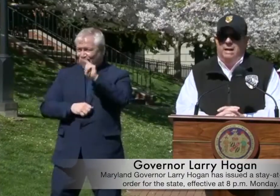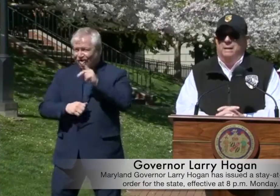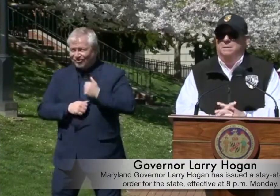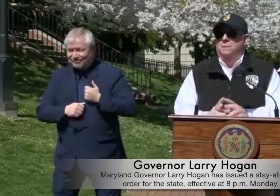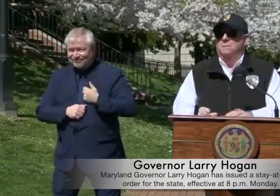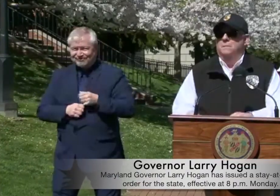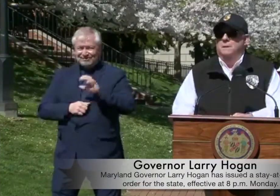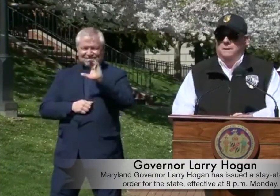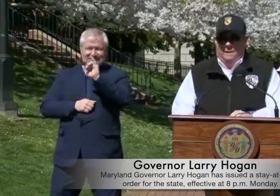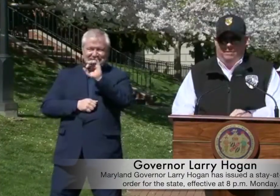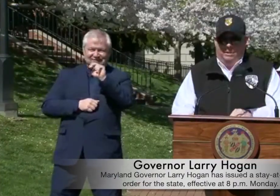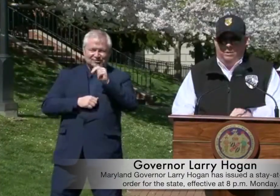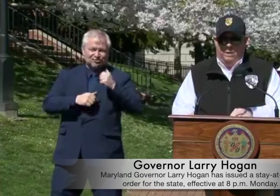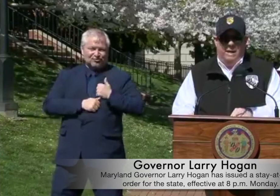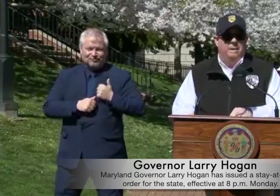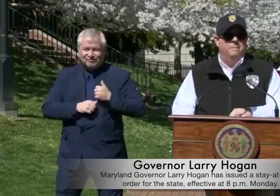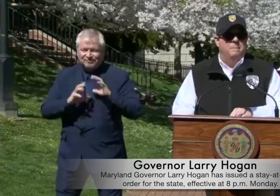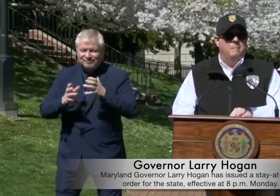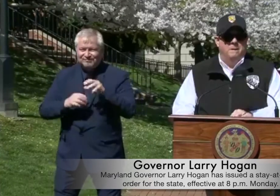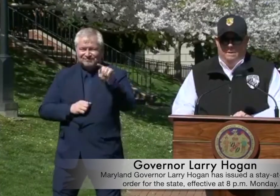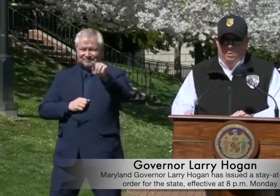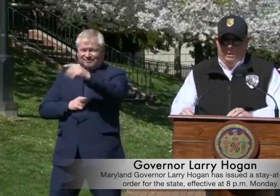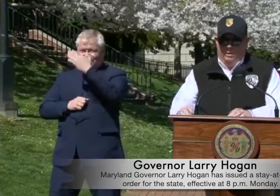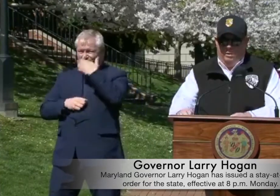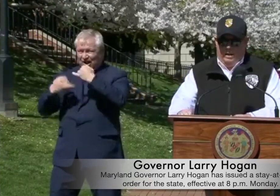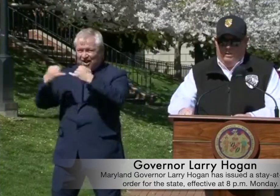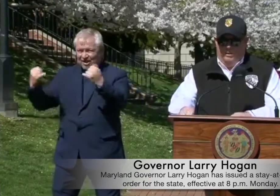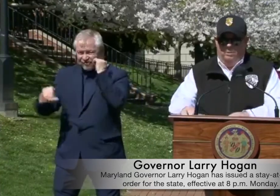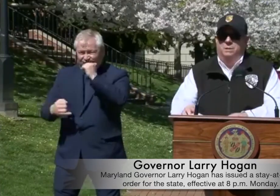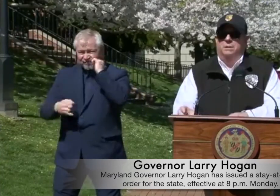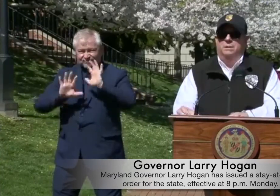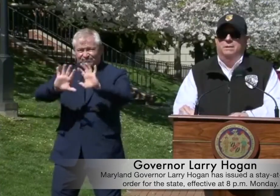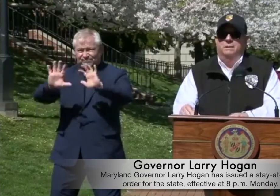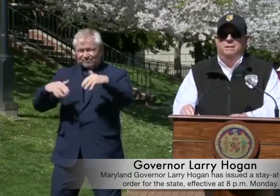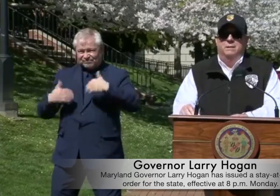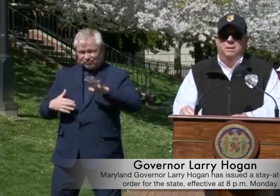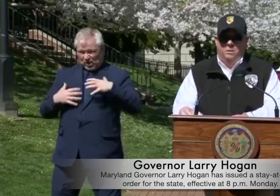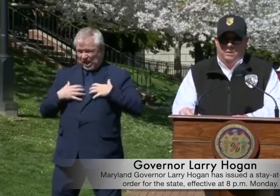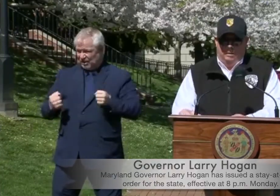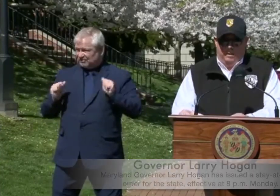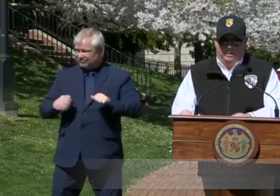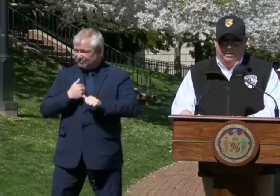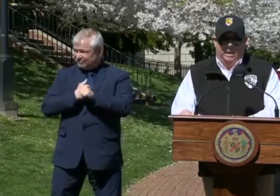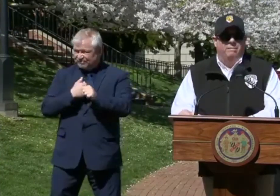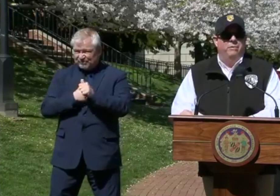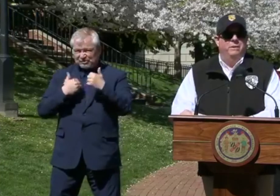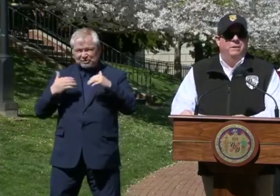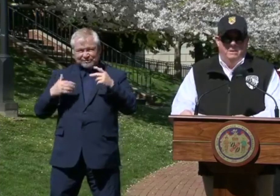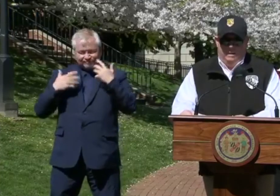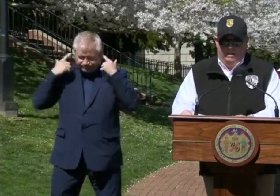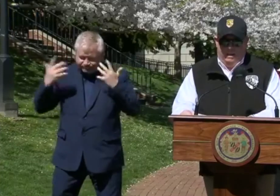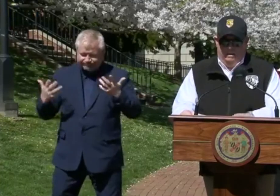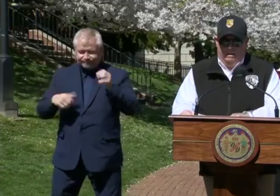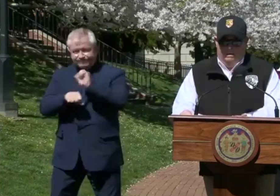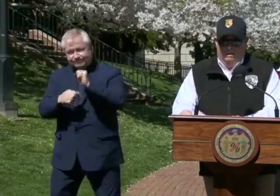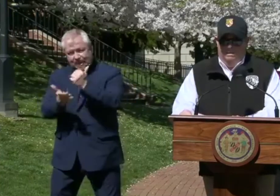front lines every single day, putting their own health at risk in order to keep others safe.